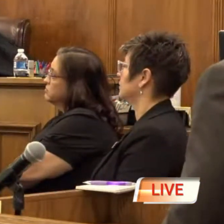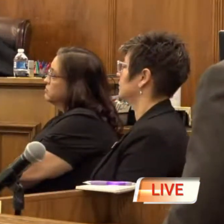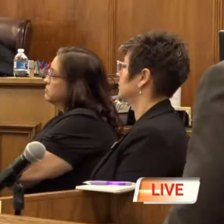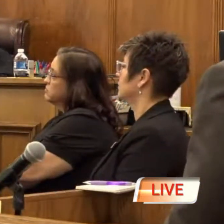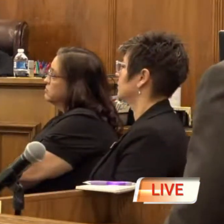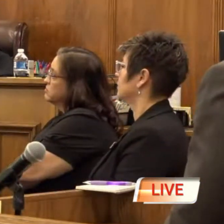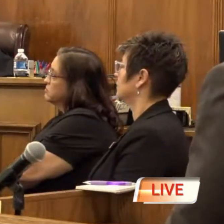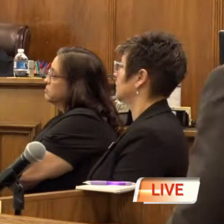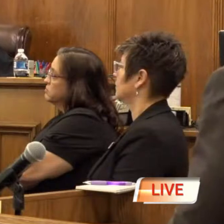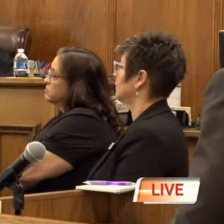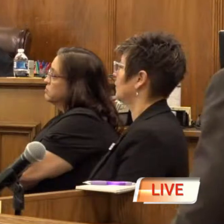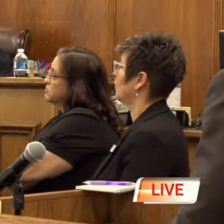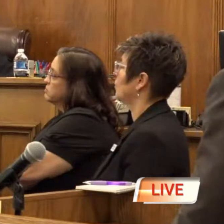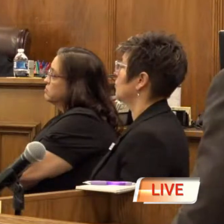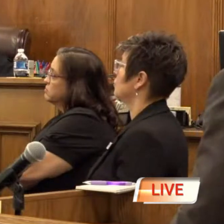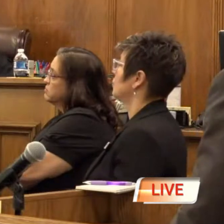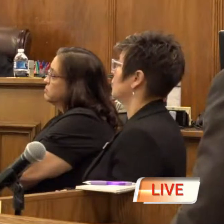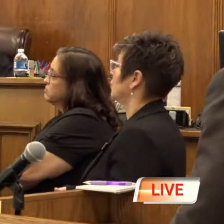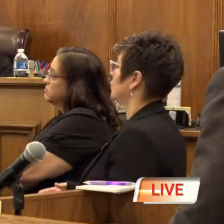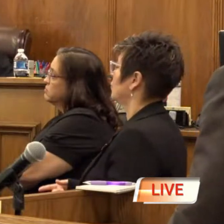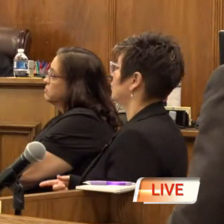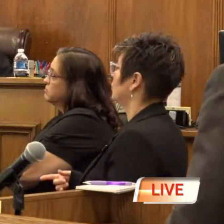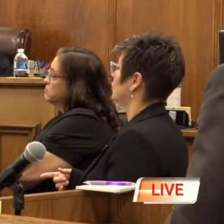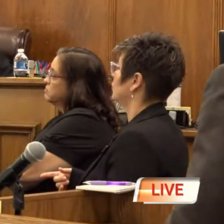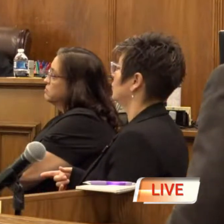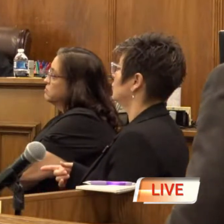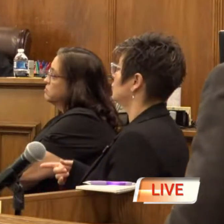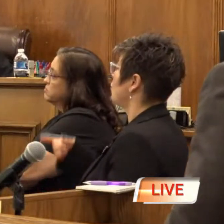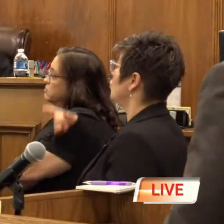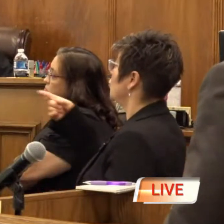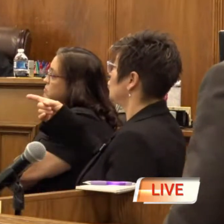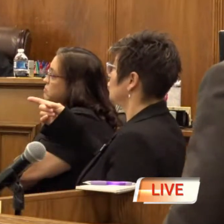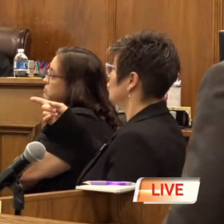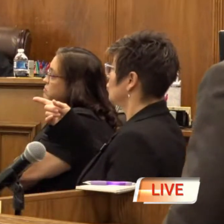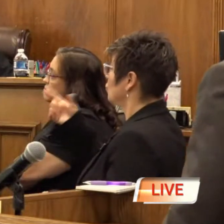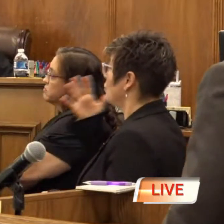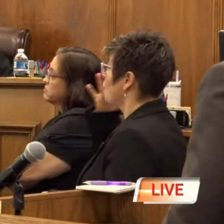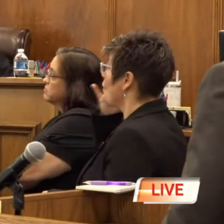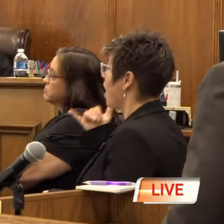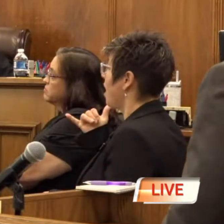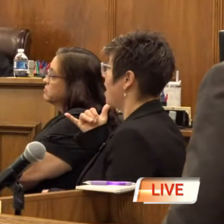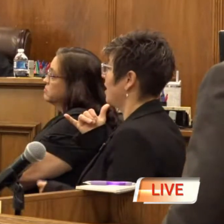reason he has a lawyer for this habeas proceeding, right?